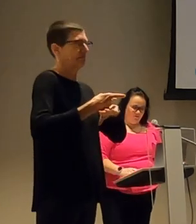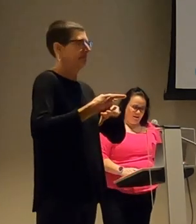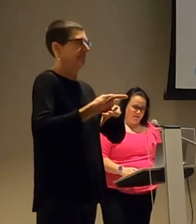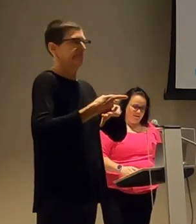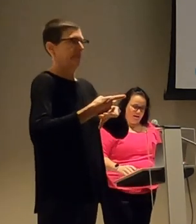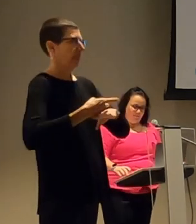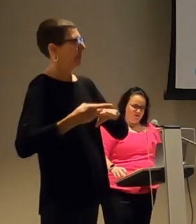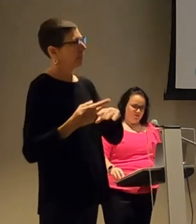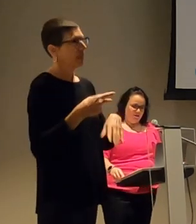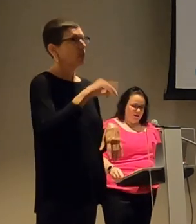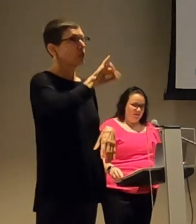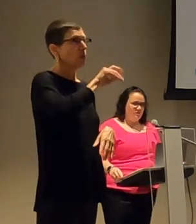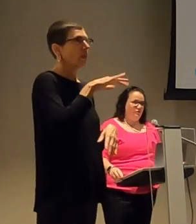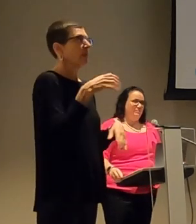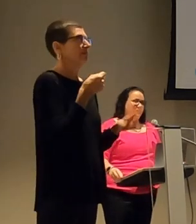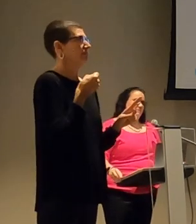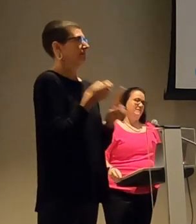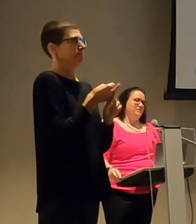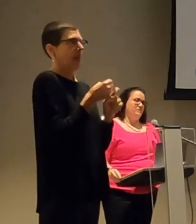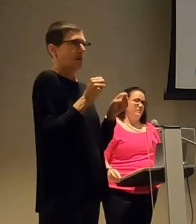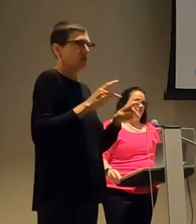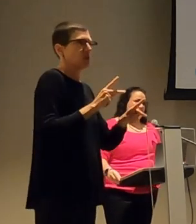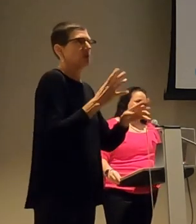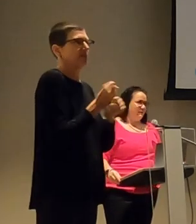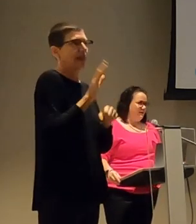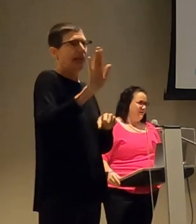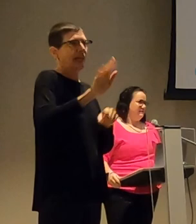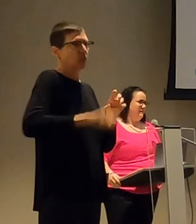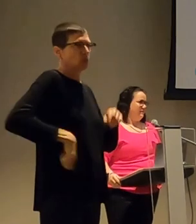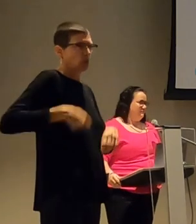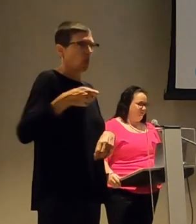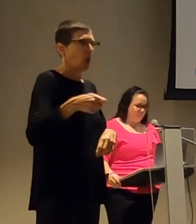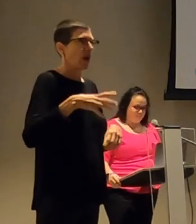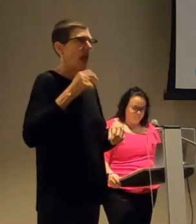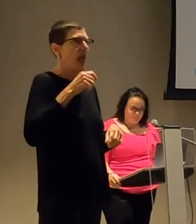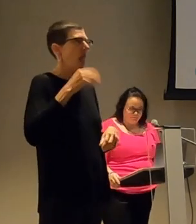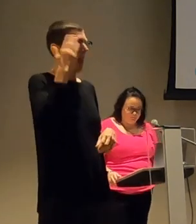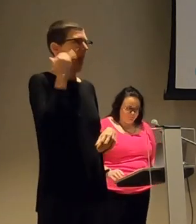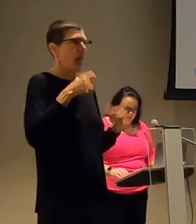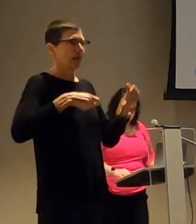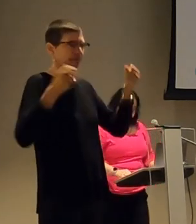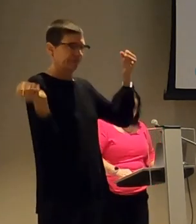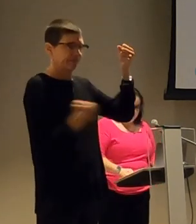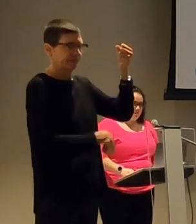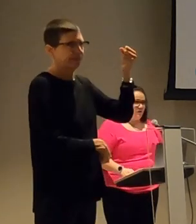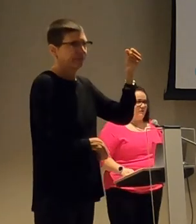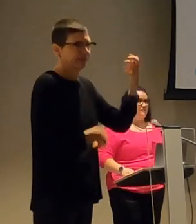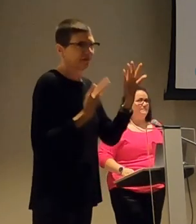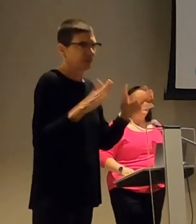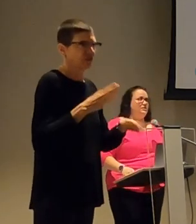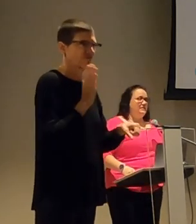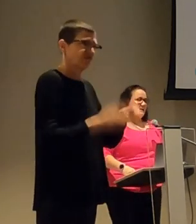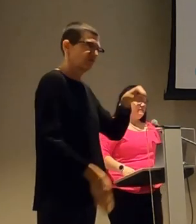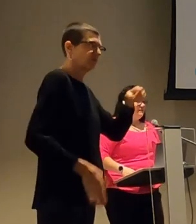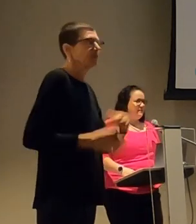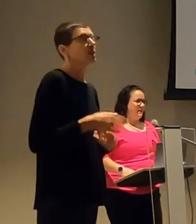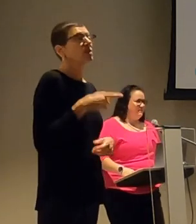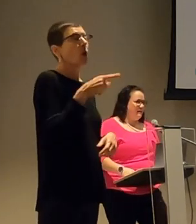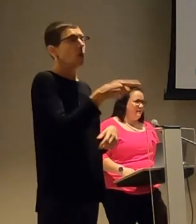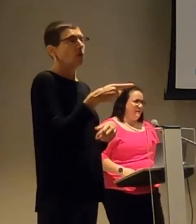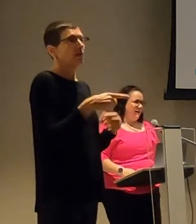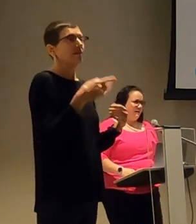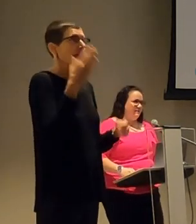And Judith finds the opportunity to pick up his sword and cut his head off. So she takes